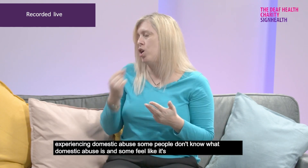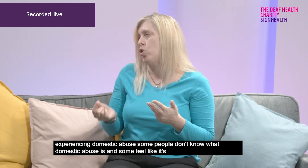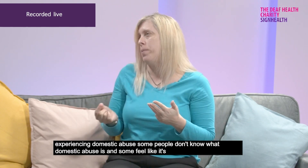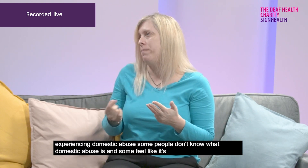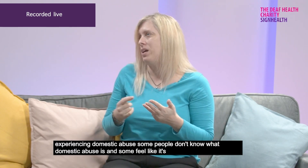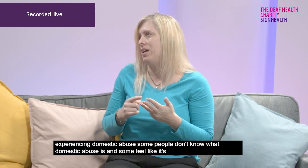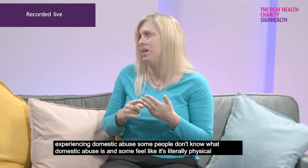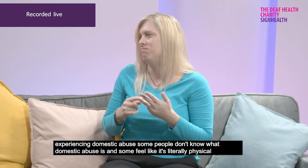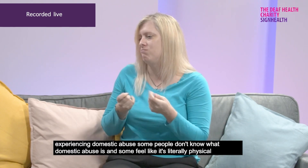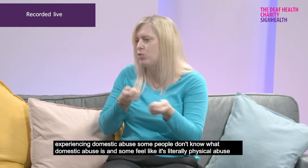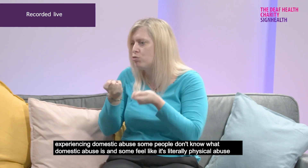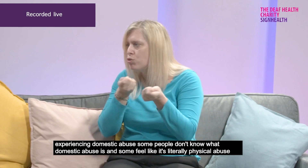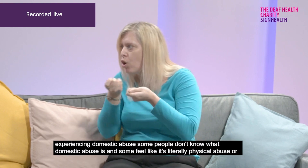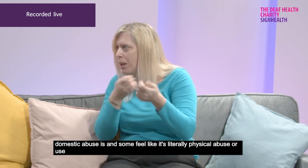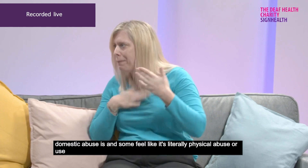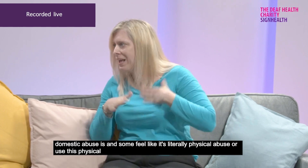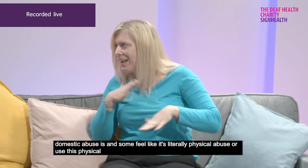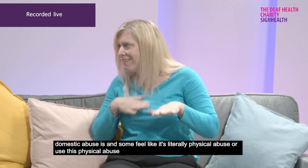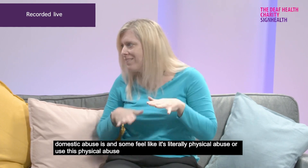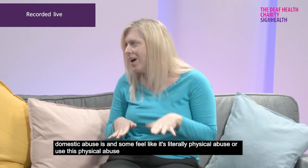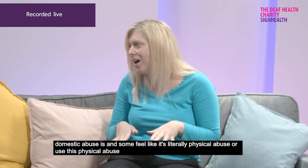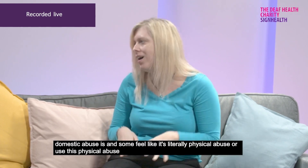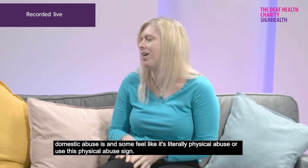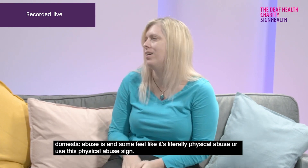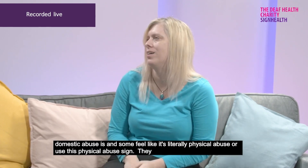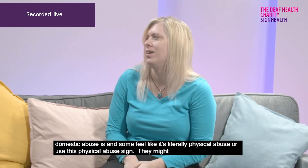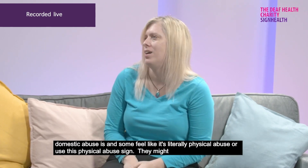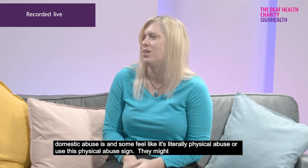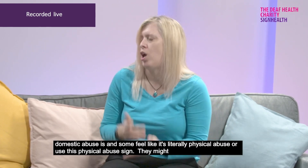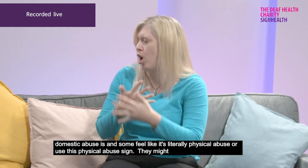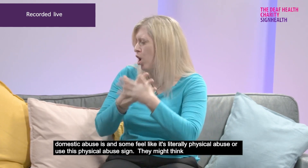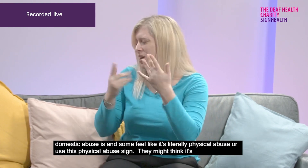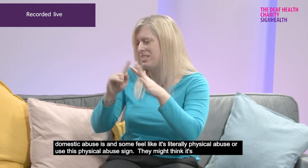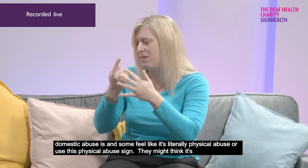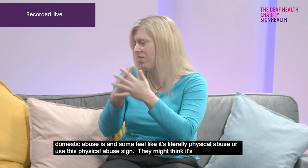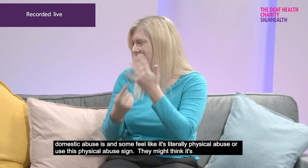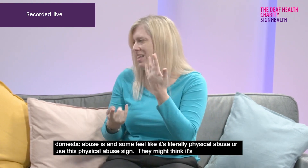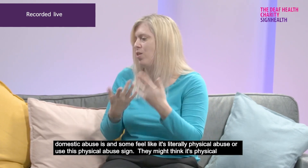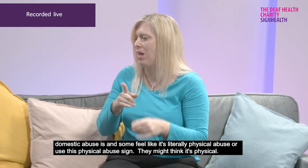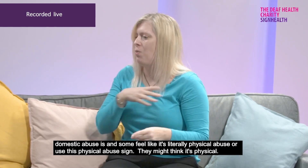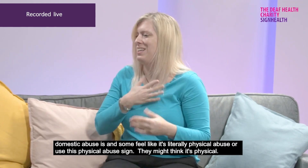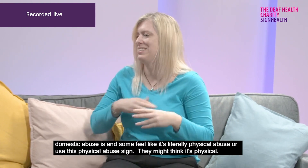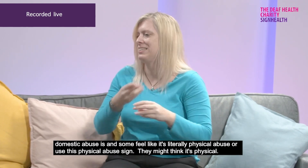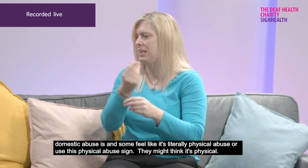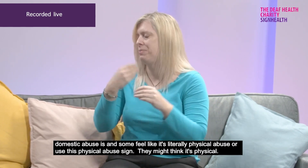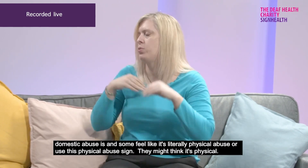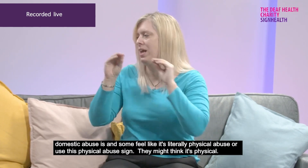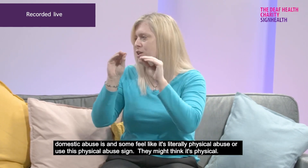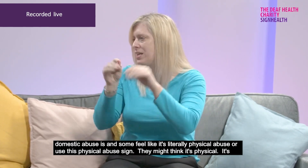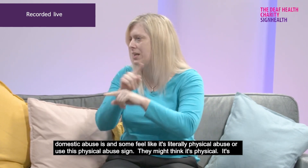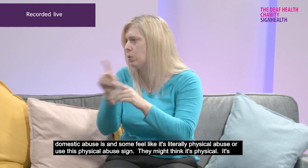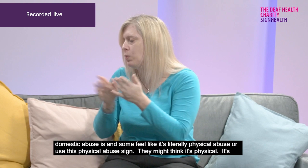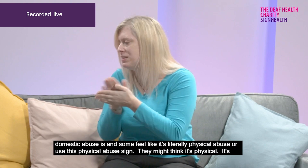literally physical abuse or use this physical abuse sign. They might think it's physical, it's